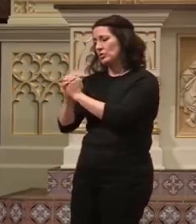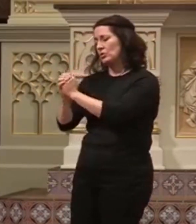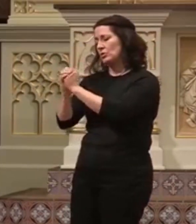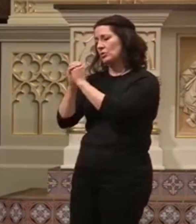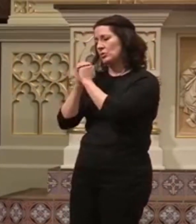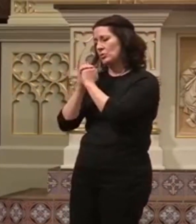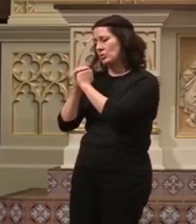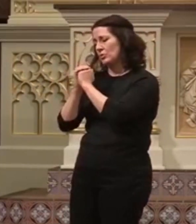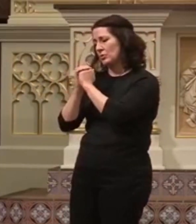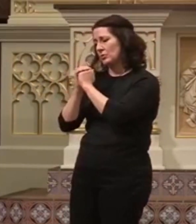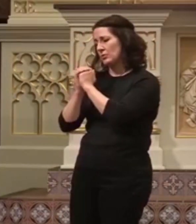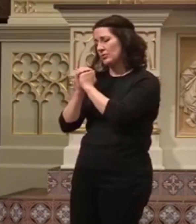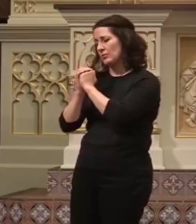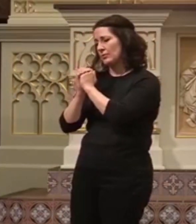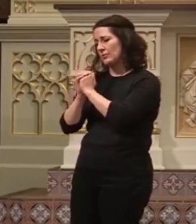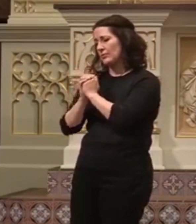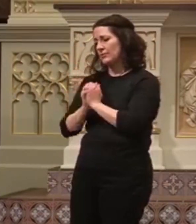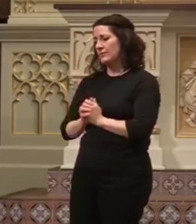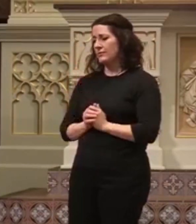adore.